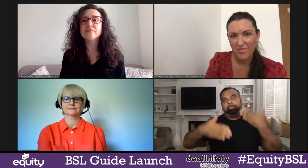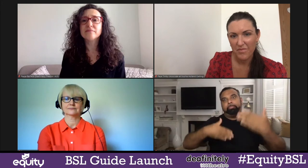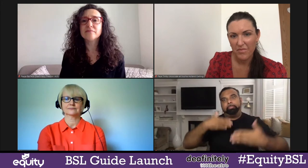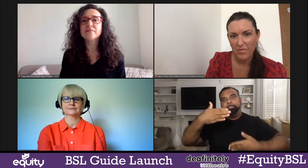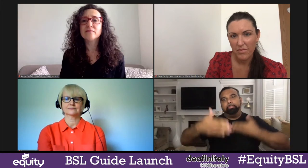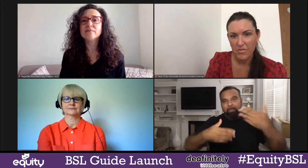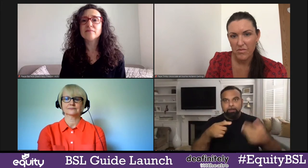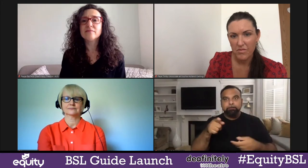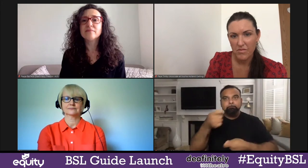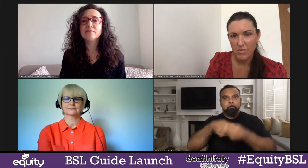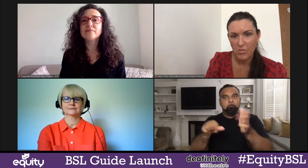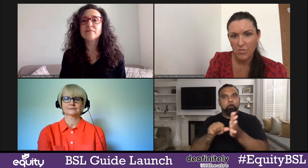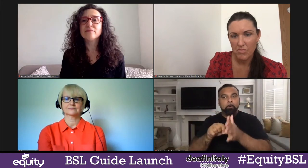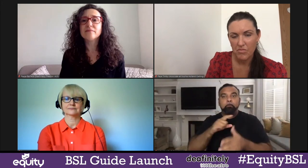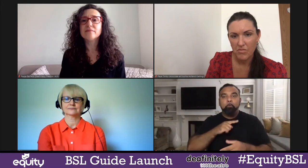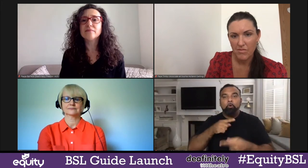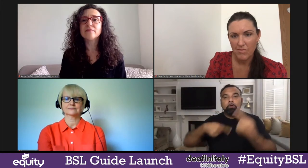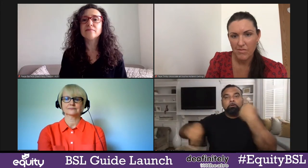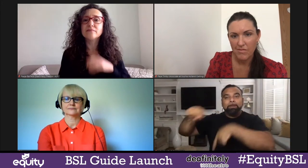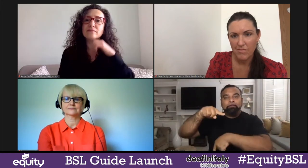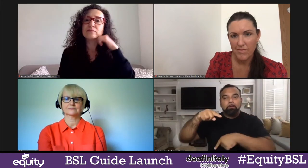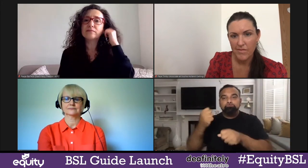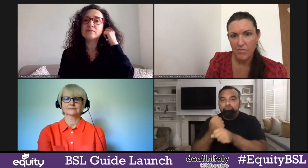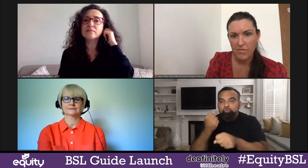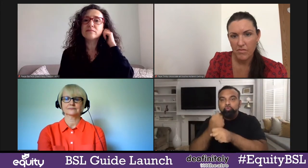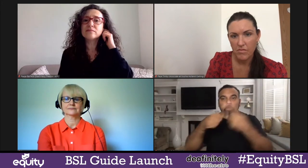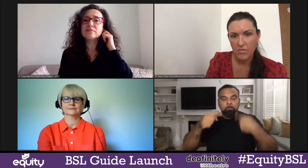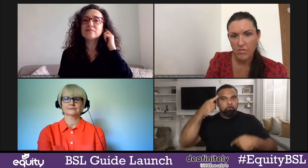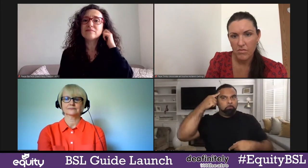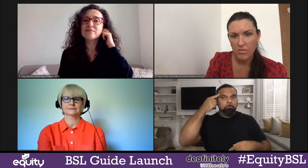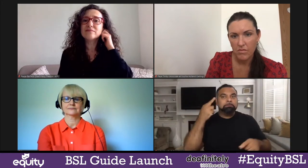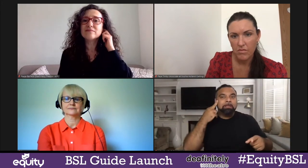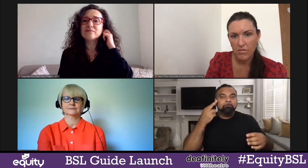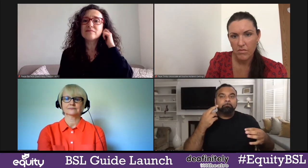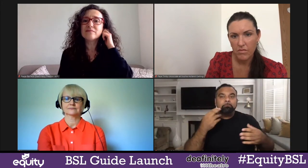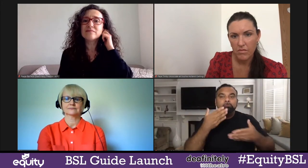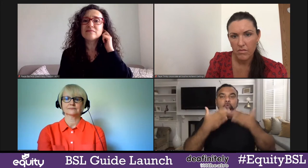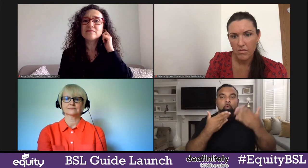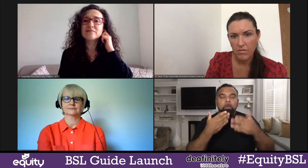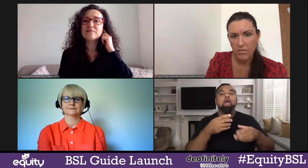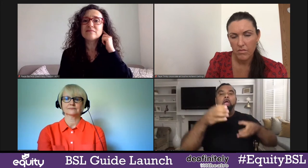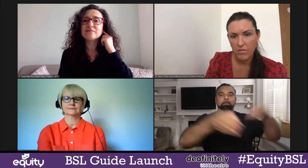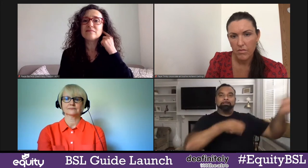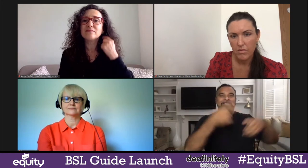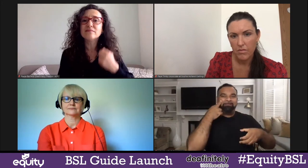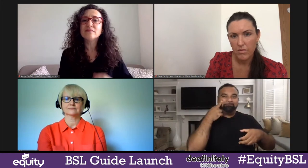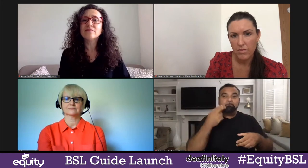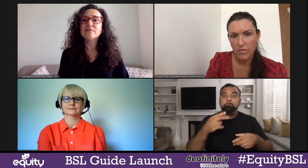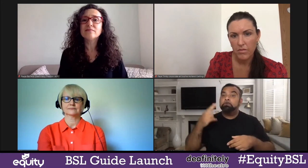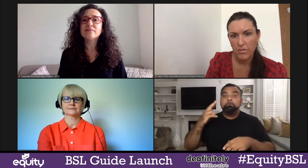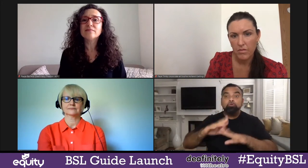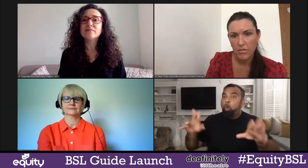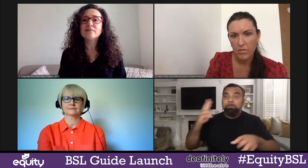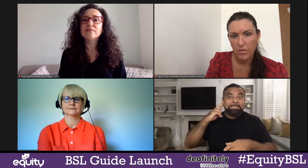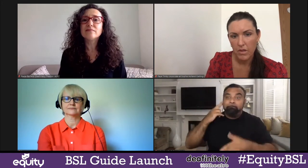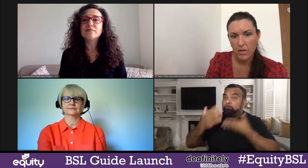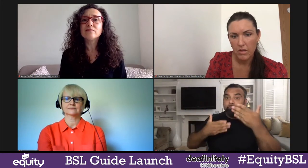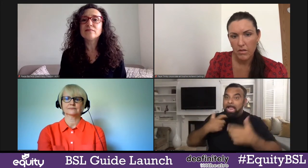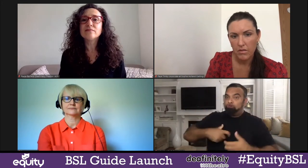comes up and we're quite excited. And then all of a sudden, oh, there's a huge lull, because I think, you know, perhaps they're only thinking that it's a